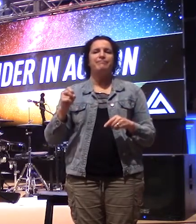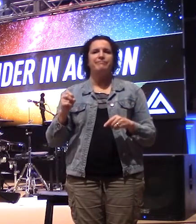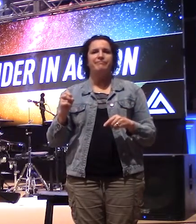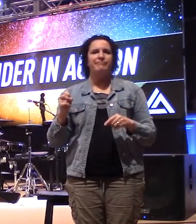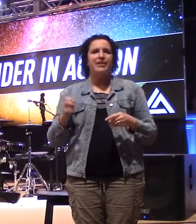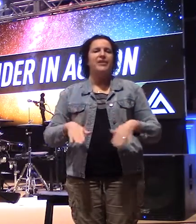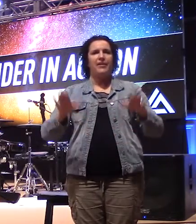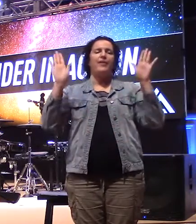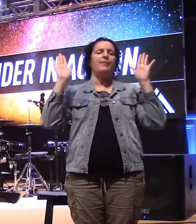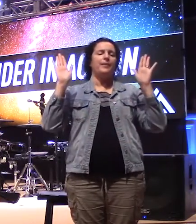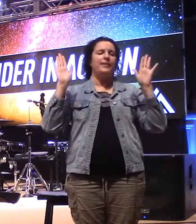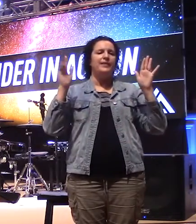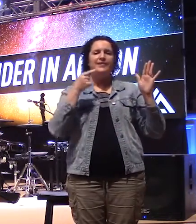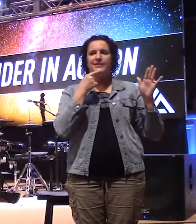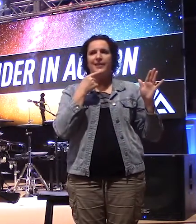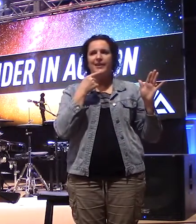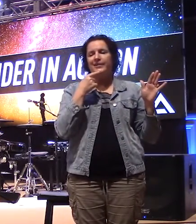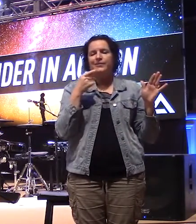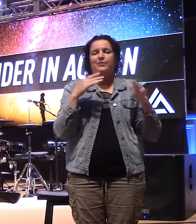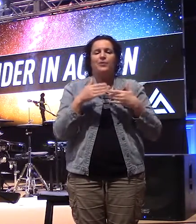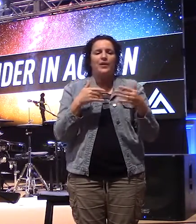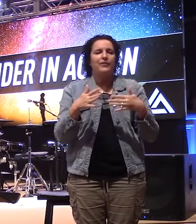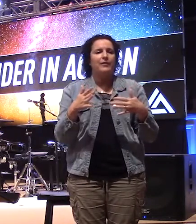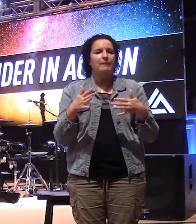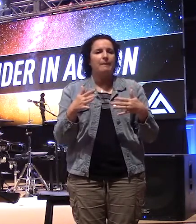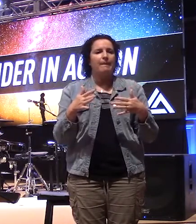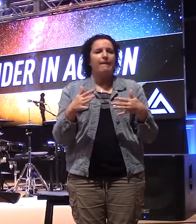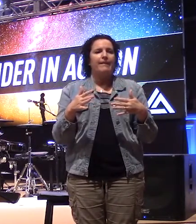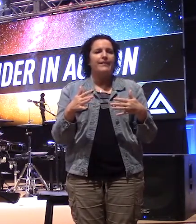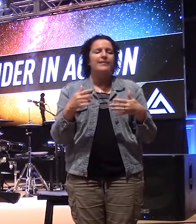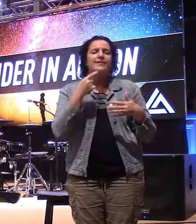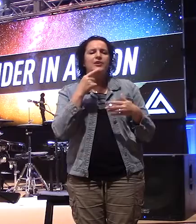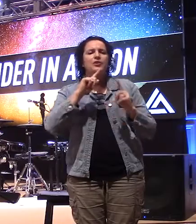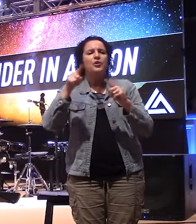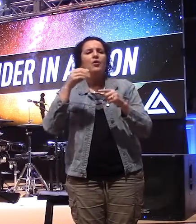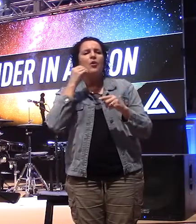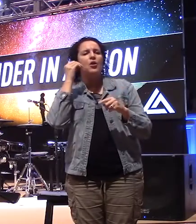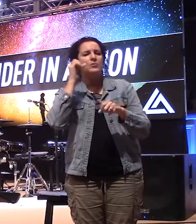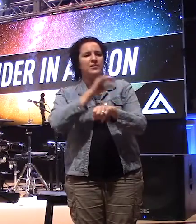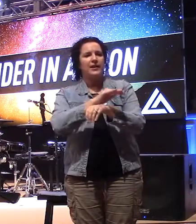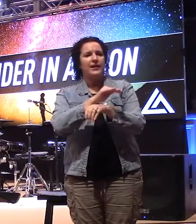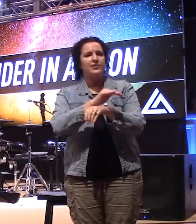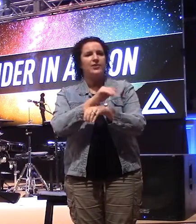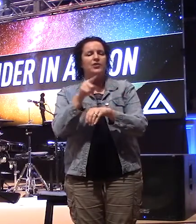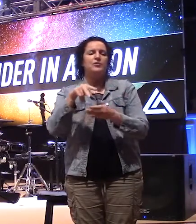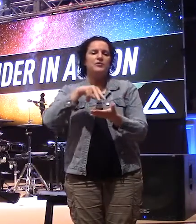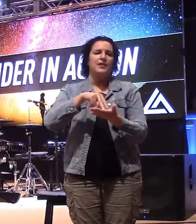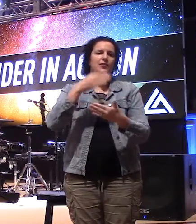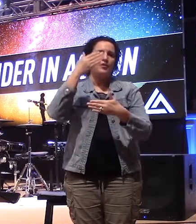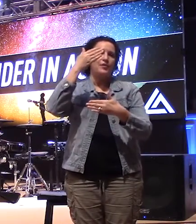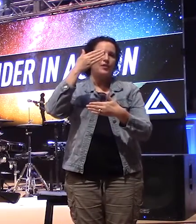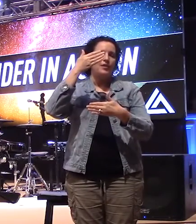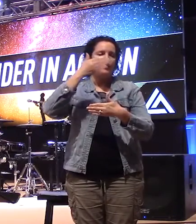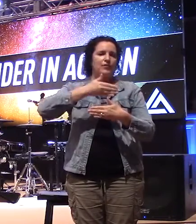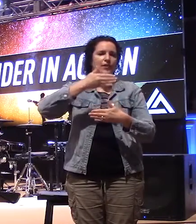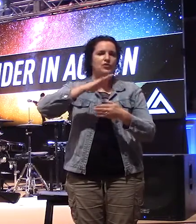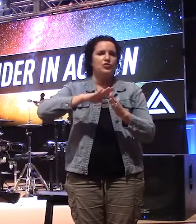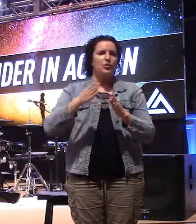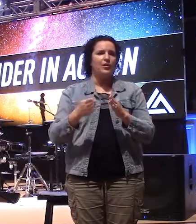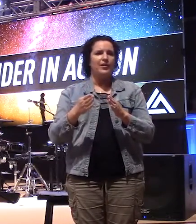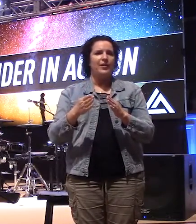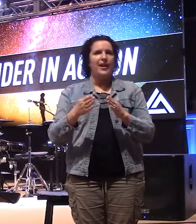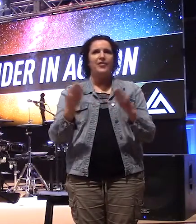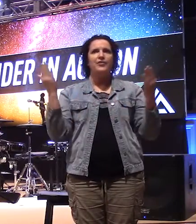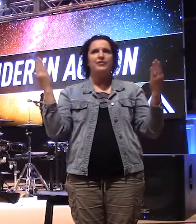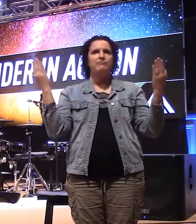doing? Listen, at some point we're going to get through. And let's say you get home tonight, you stand at your front door, and let's say there's a blackout